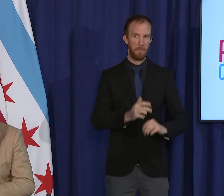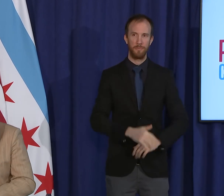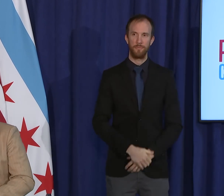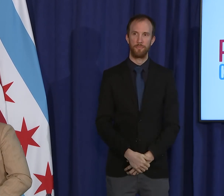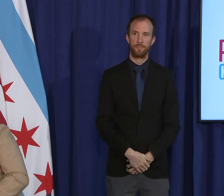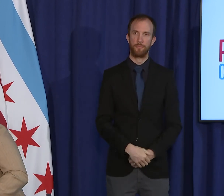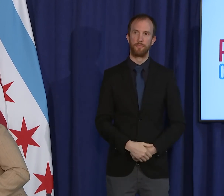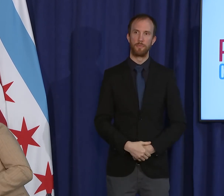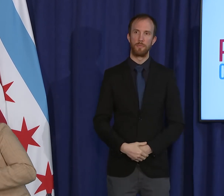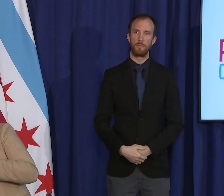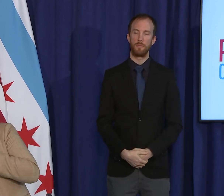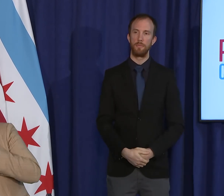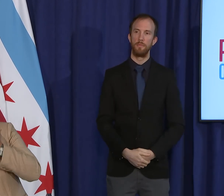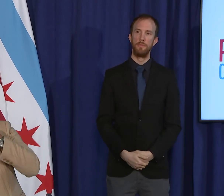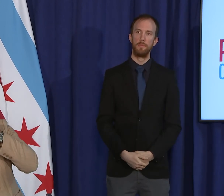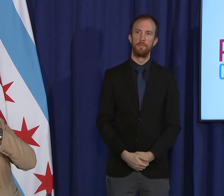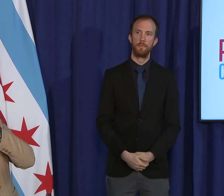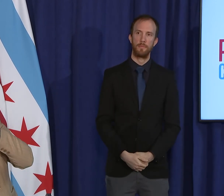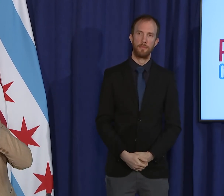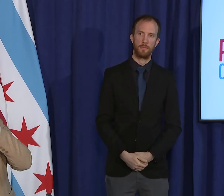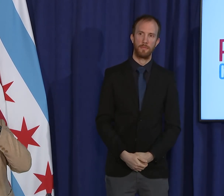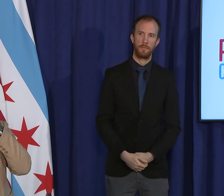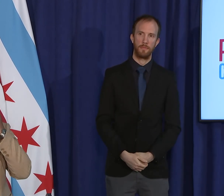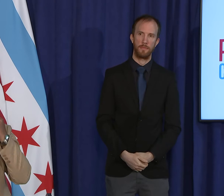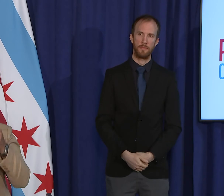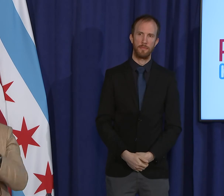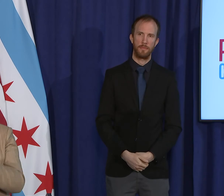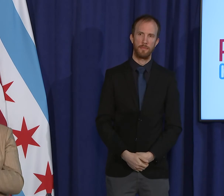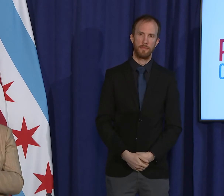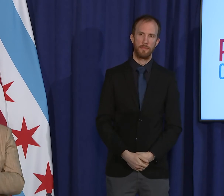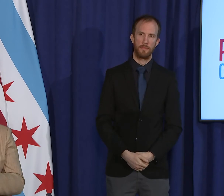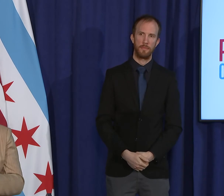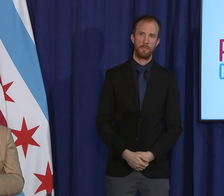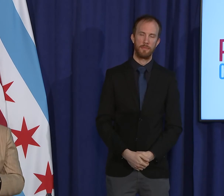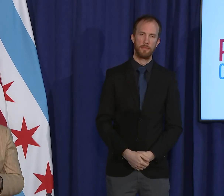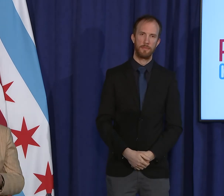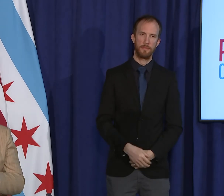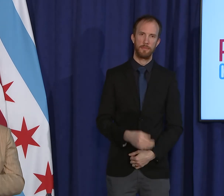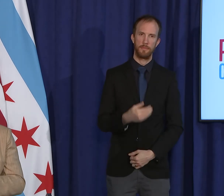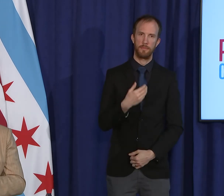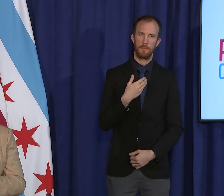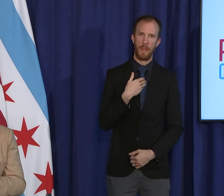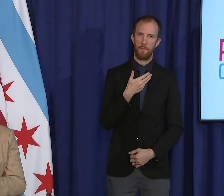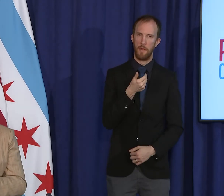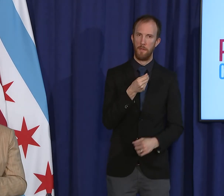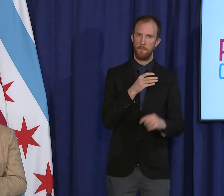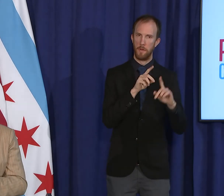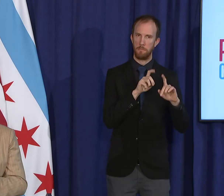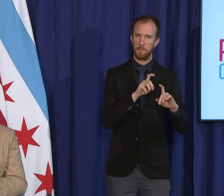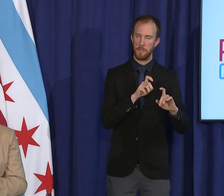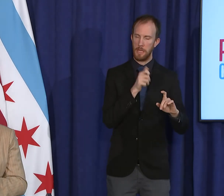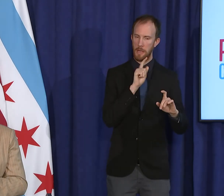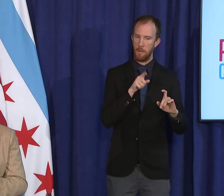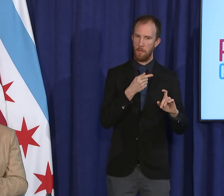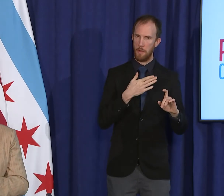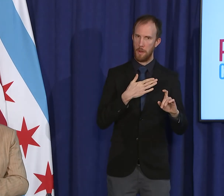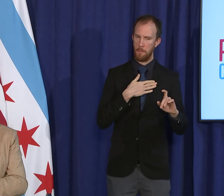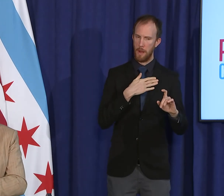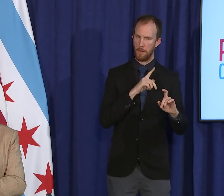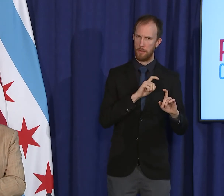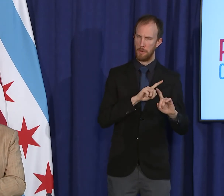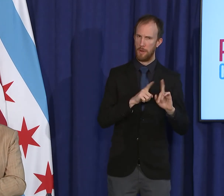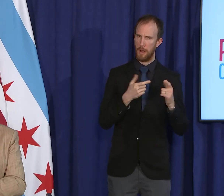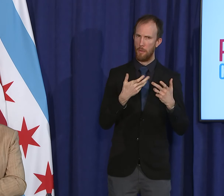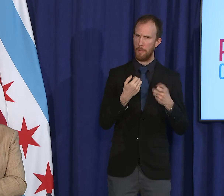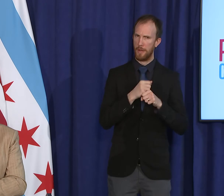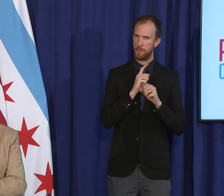Can we just clarify, first of all, and I have several questions from others, not just mine. Yes, understood. But just to clarify a couple of things. We're going to